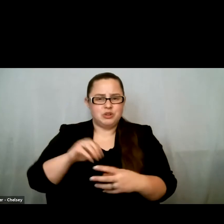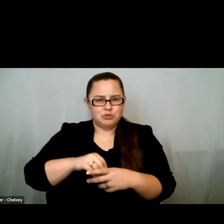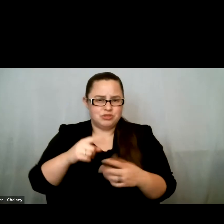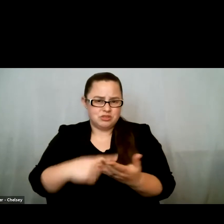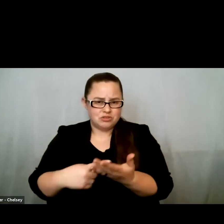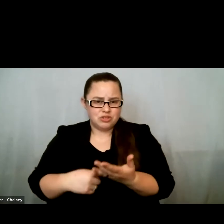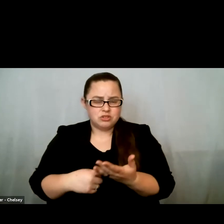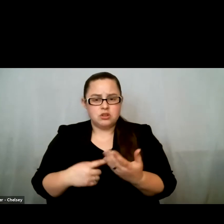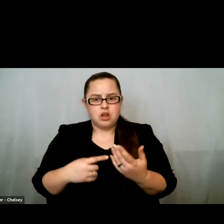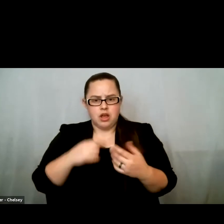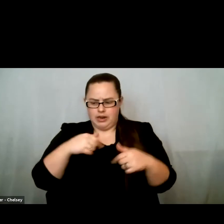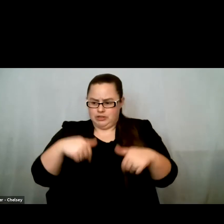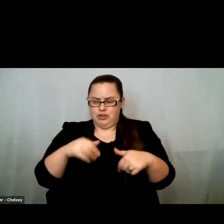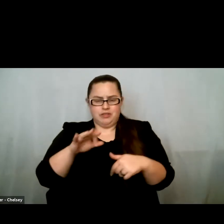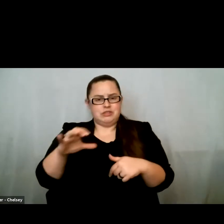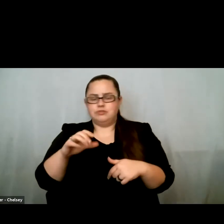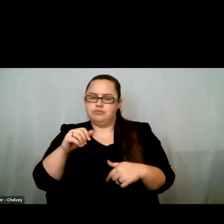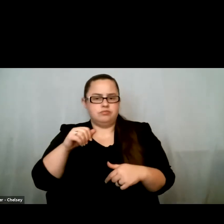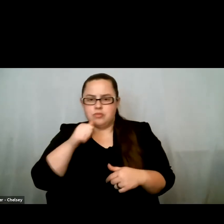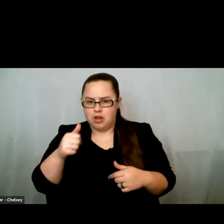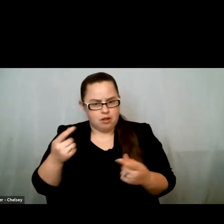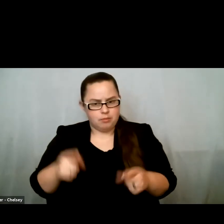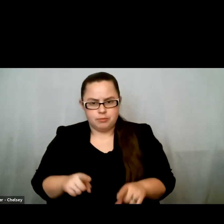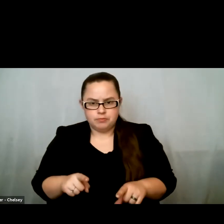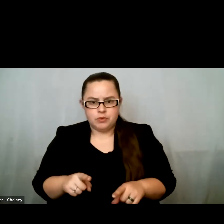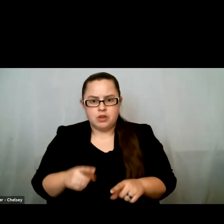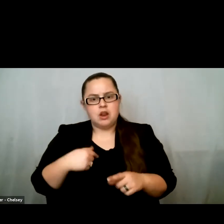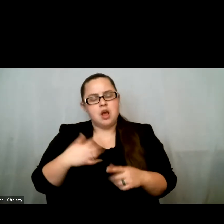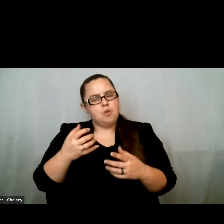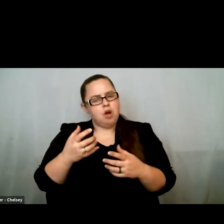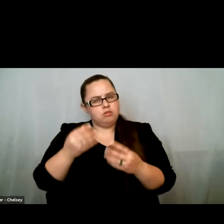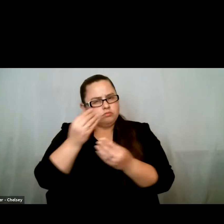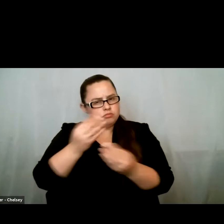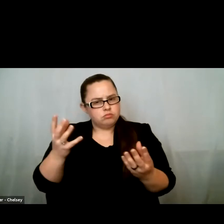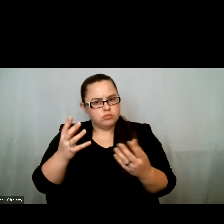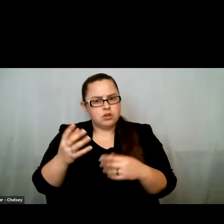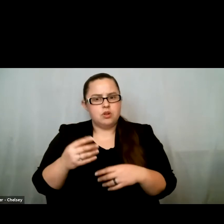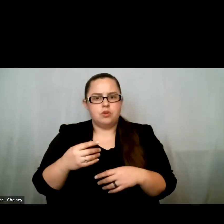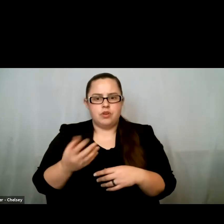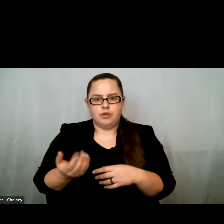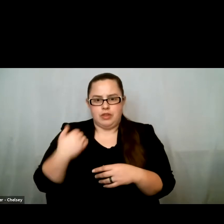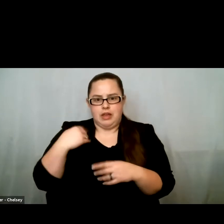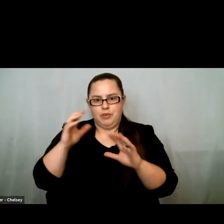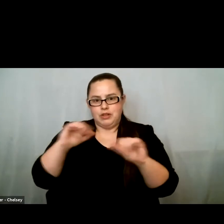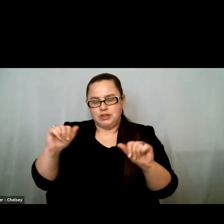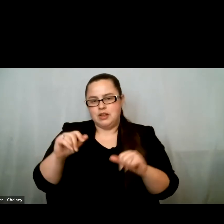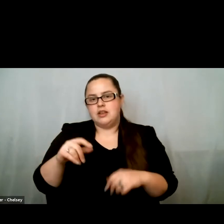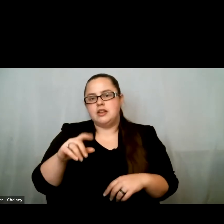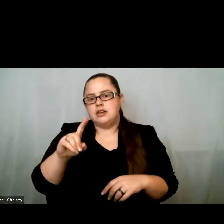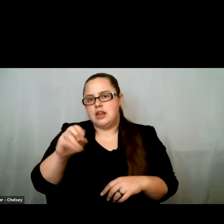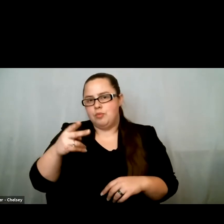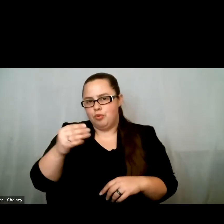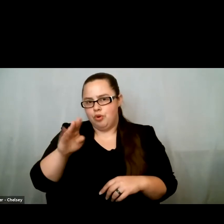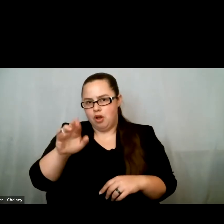Center. And I want to remind people that with the help of then President Deborah Akeda, who is now our trustee, Deborah